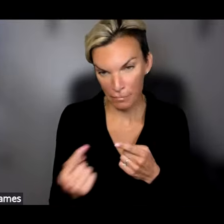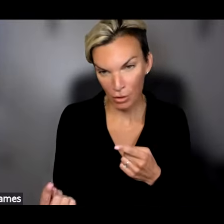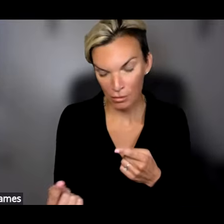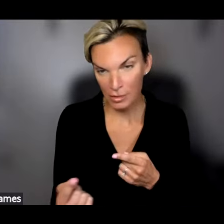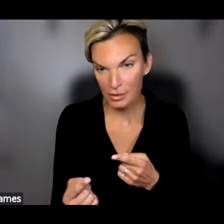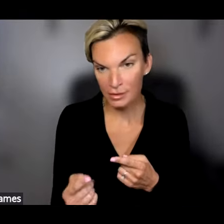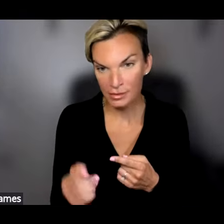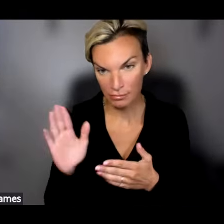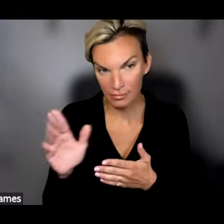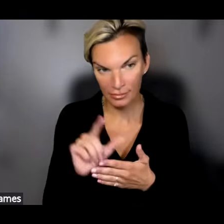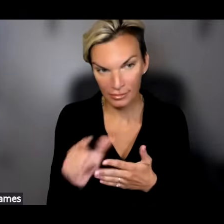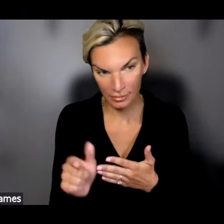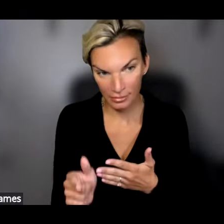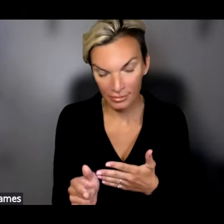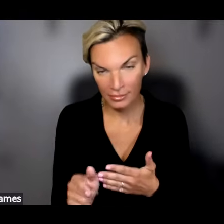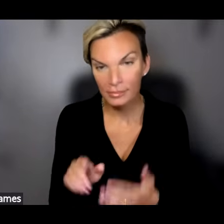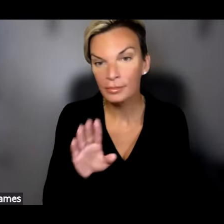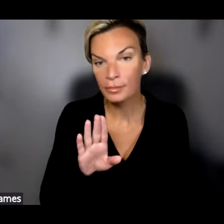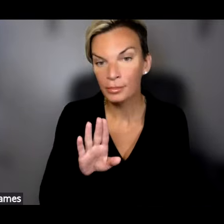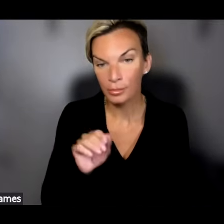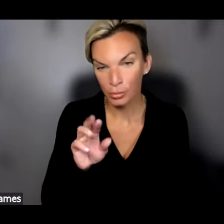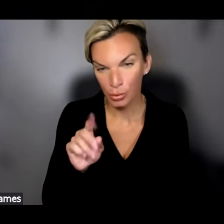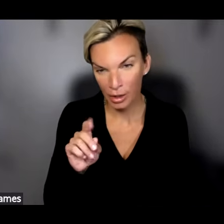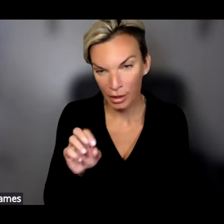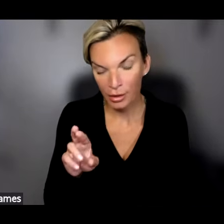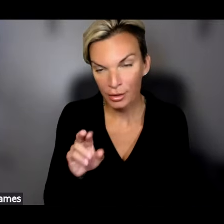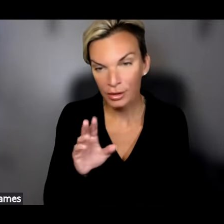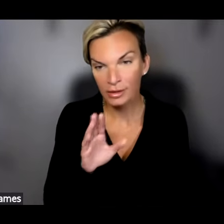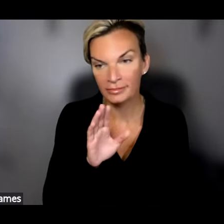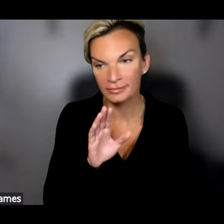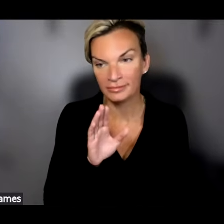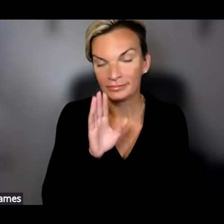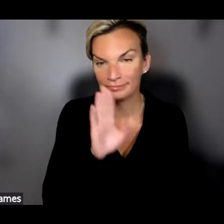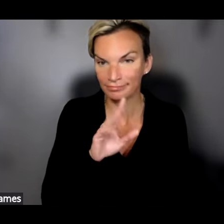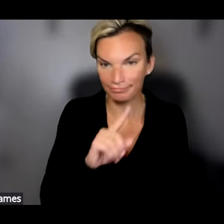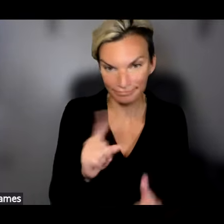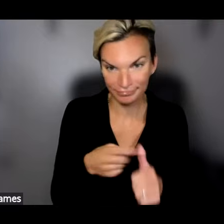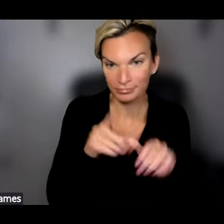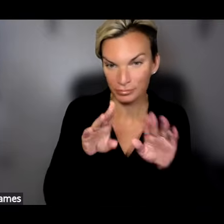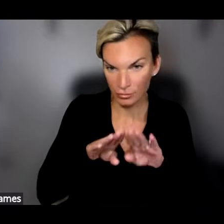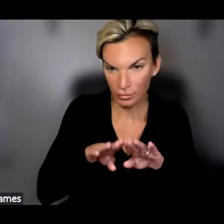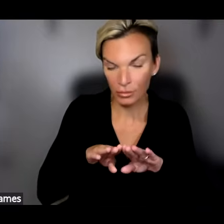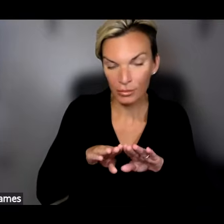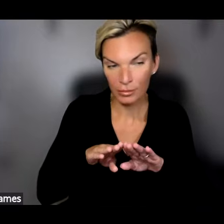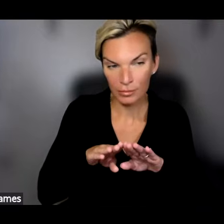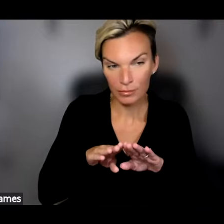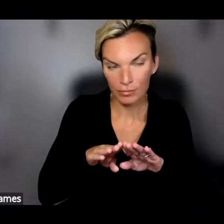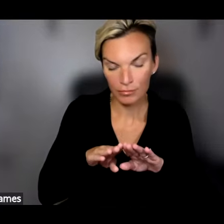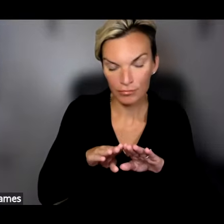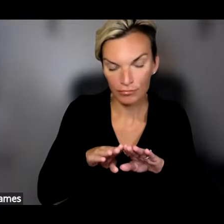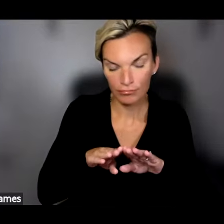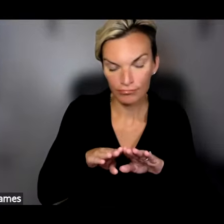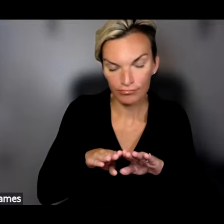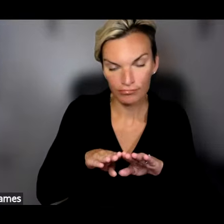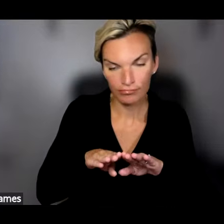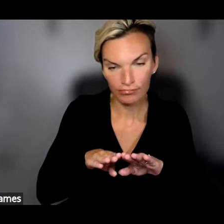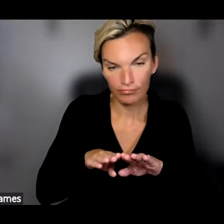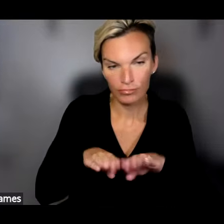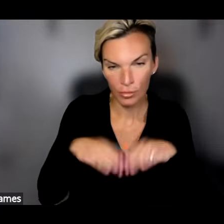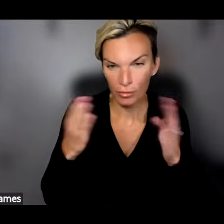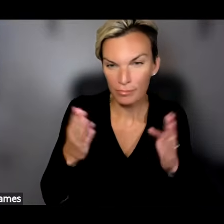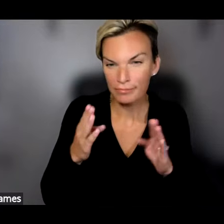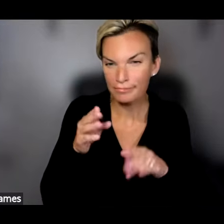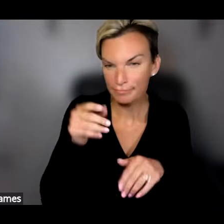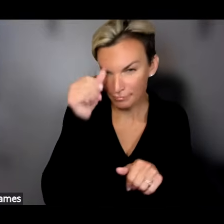is how Director Brader had initially submitted it to this board ahead of the August